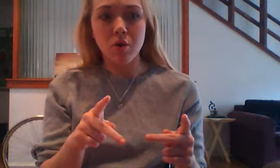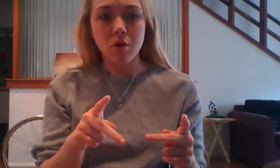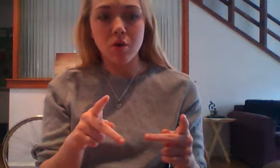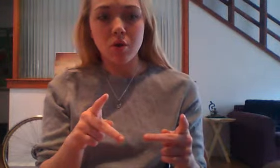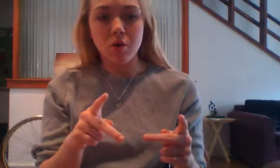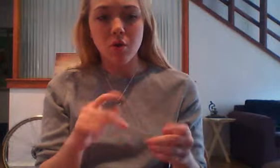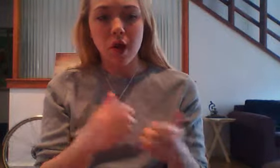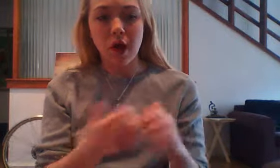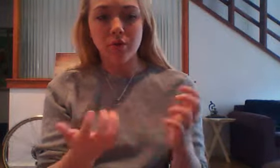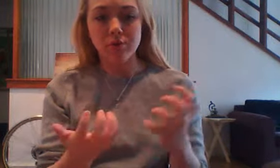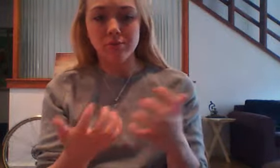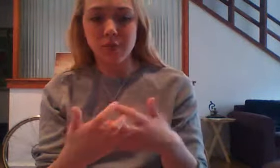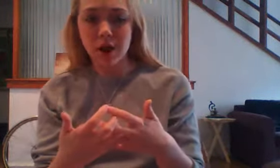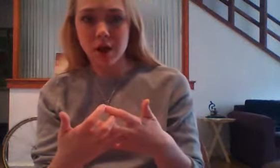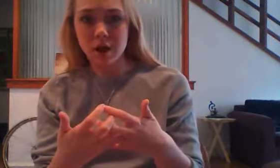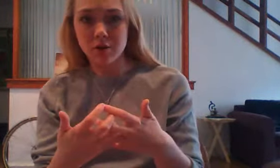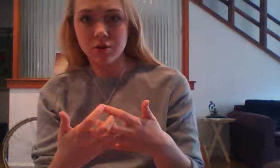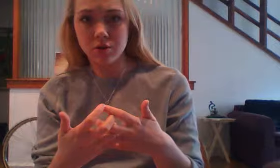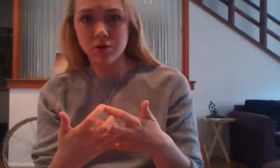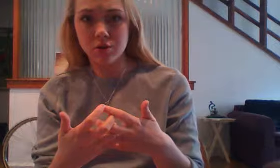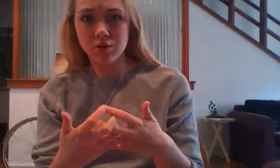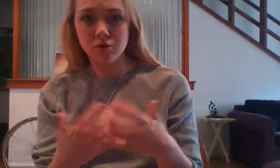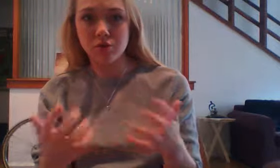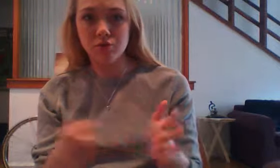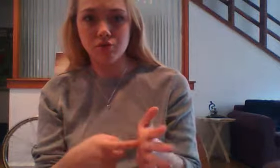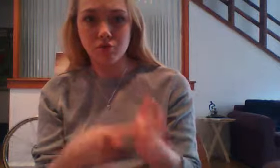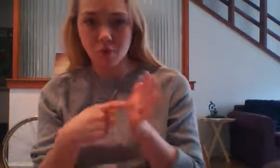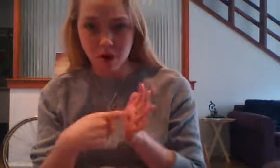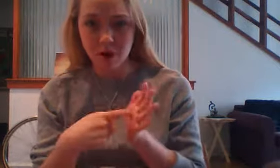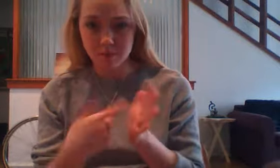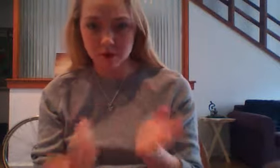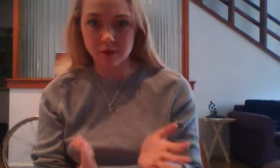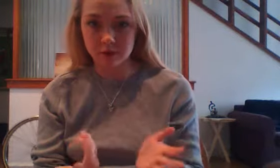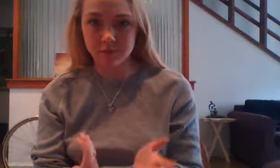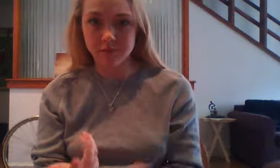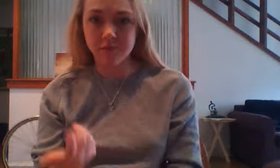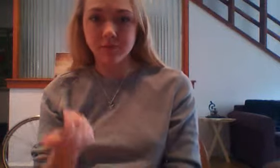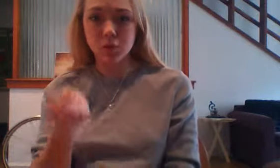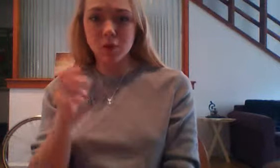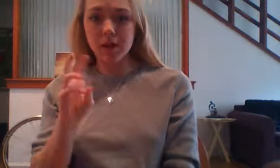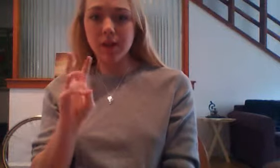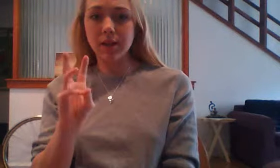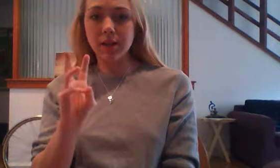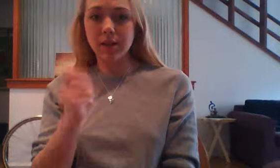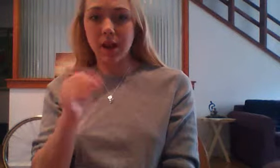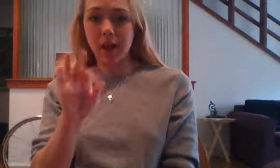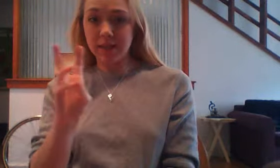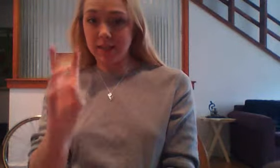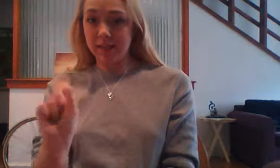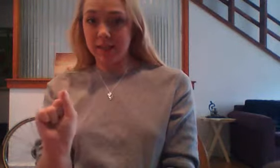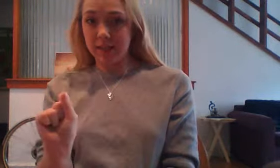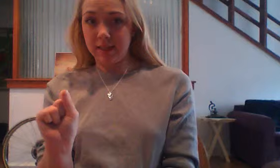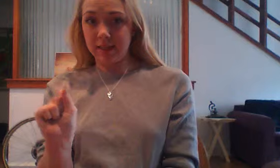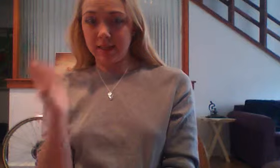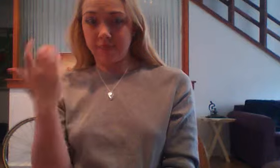is civil rights legislation. It was modeled after the civil rights legislation in the 1960s. So when you think of it in those